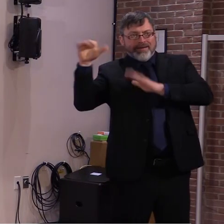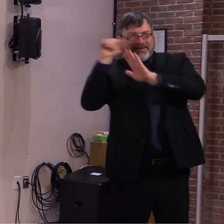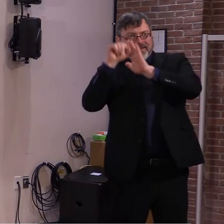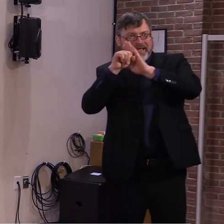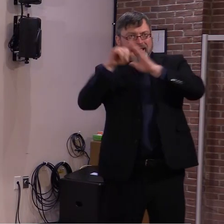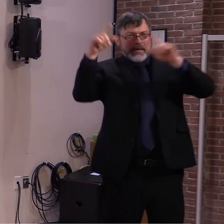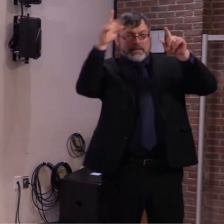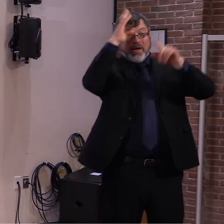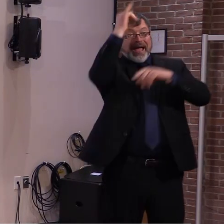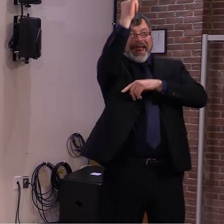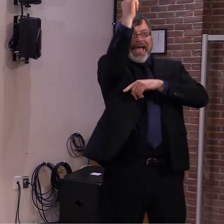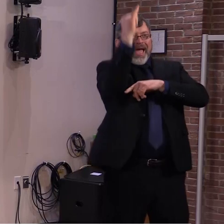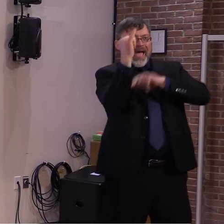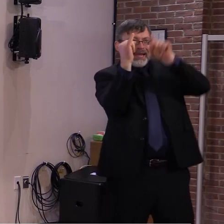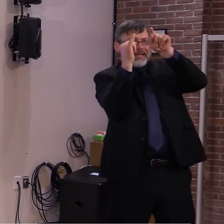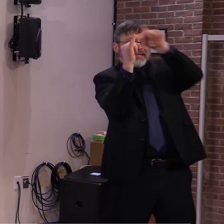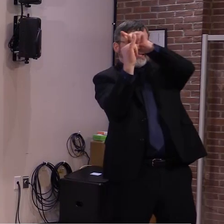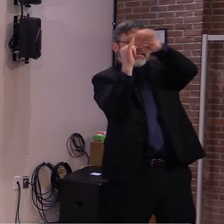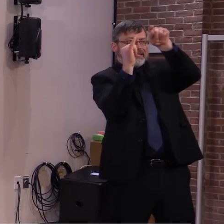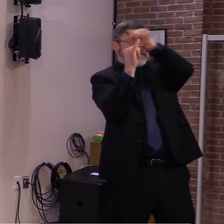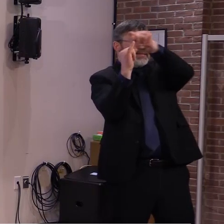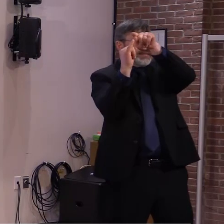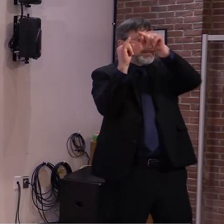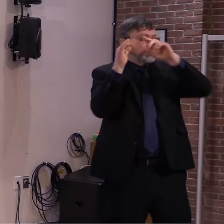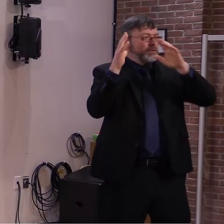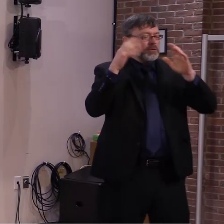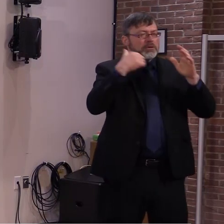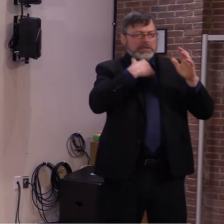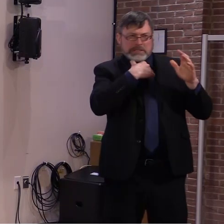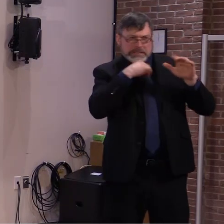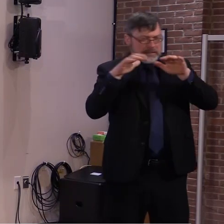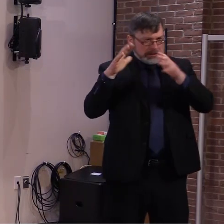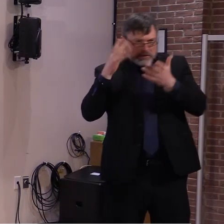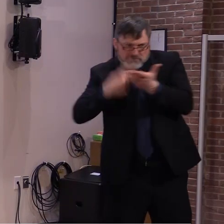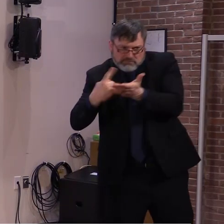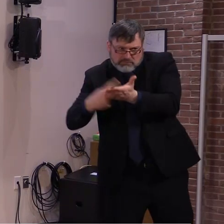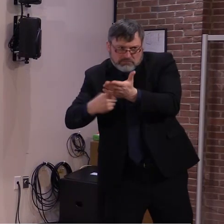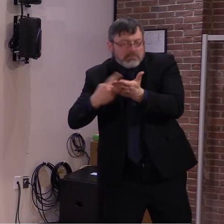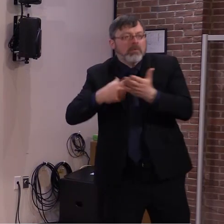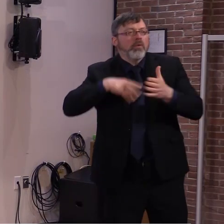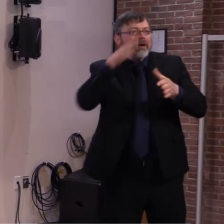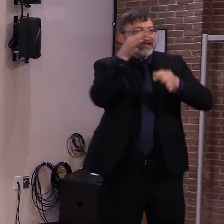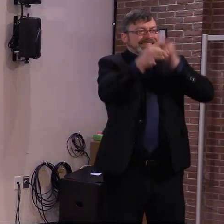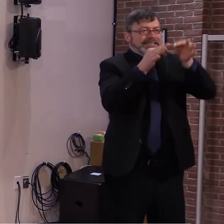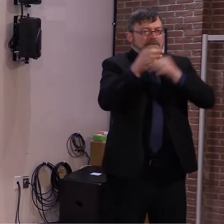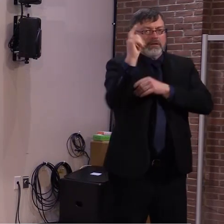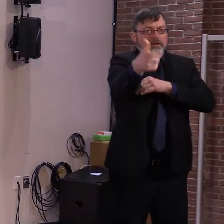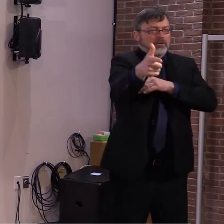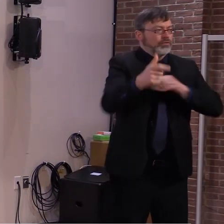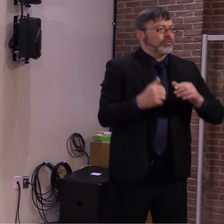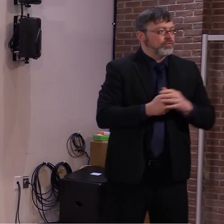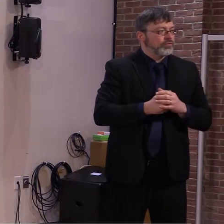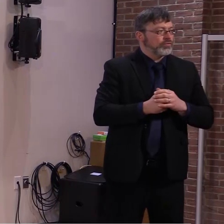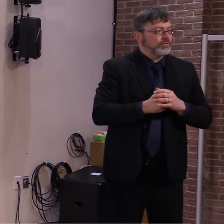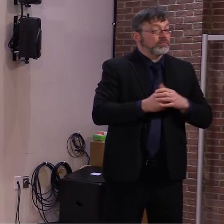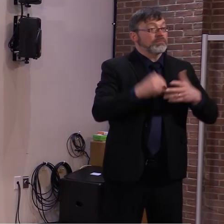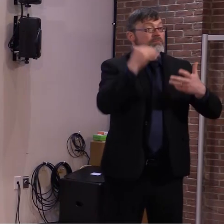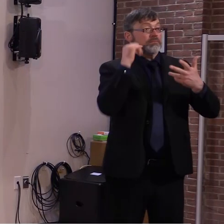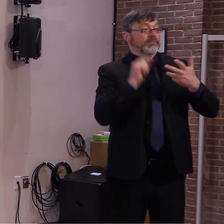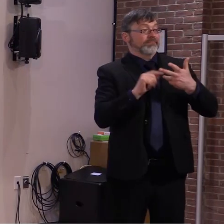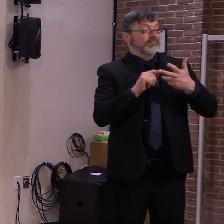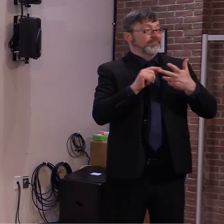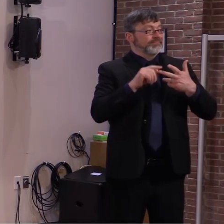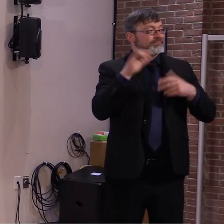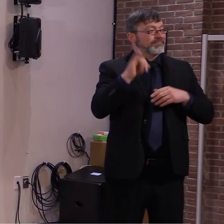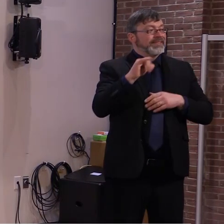information is available. Let's move on to senior centers and adult day centers. Social isolation has been a